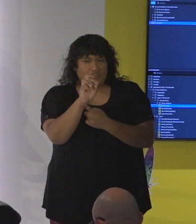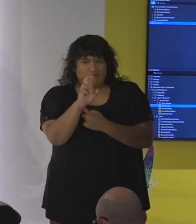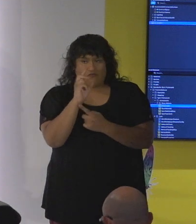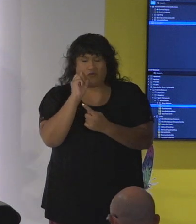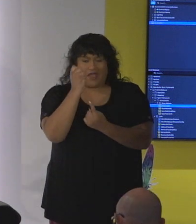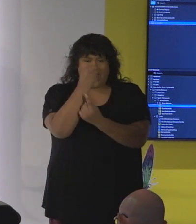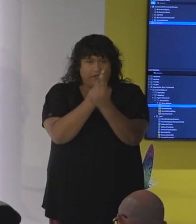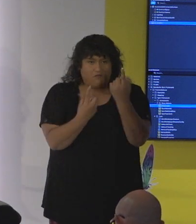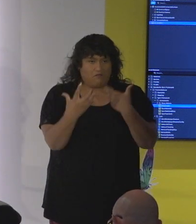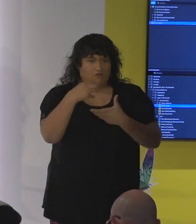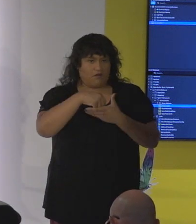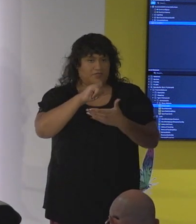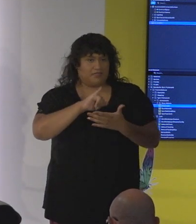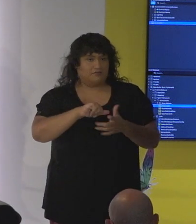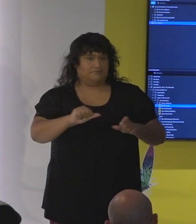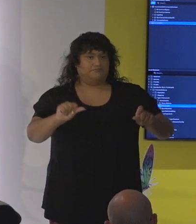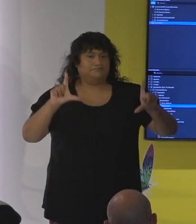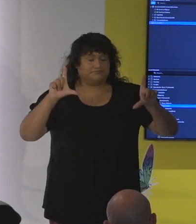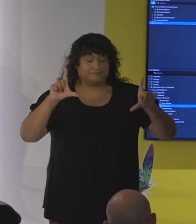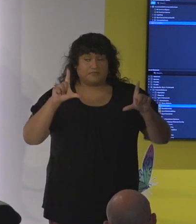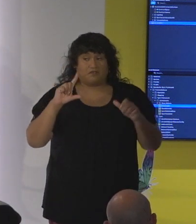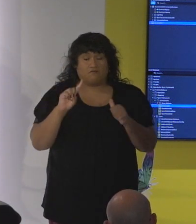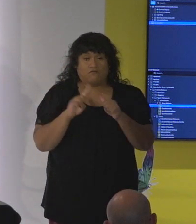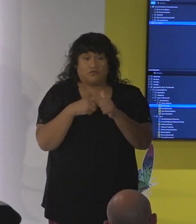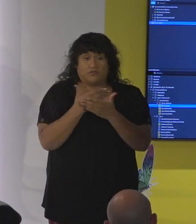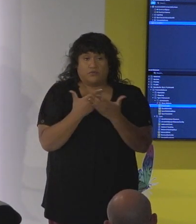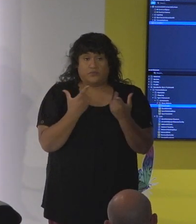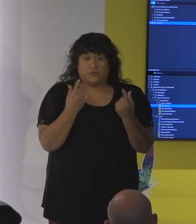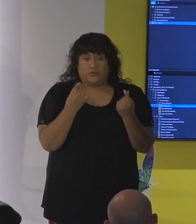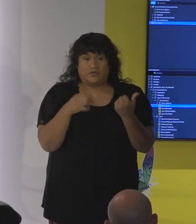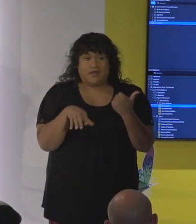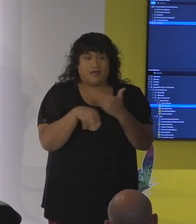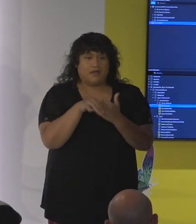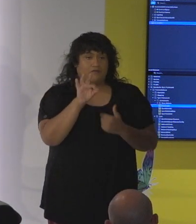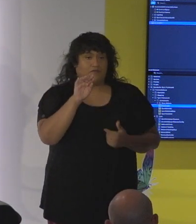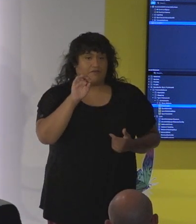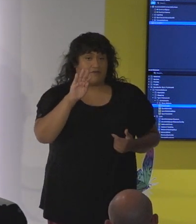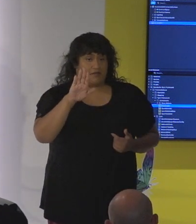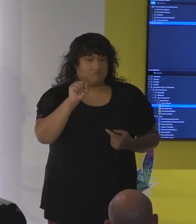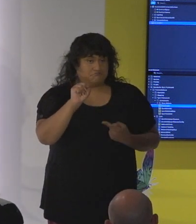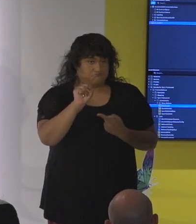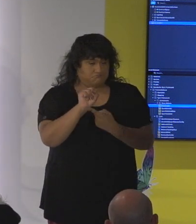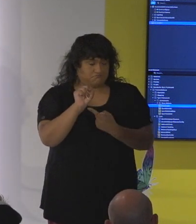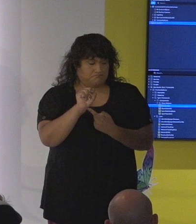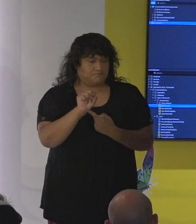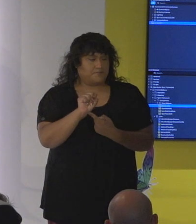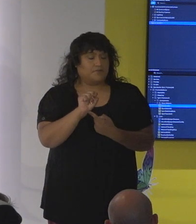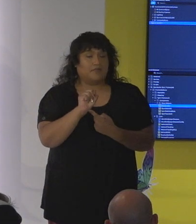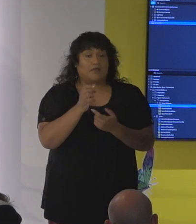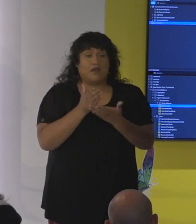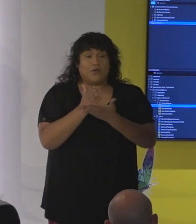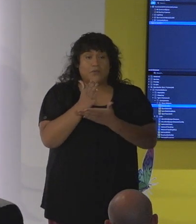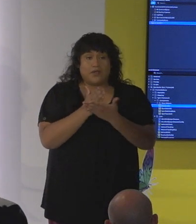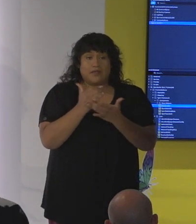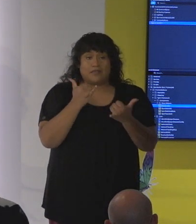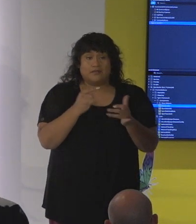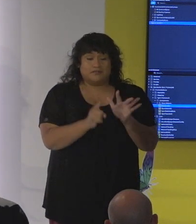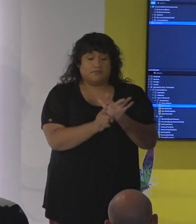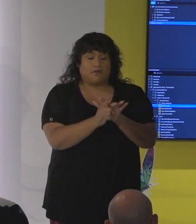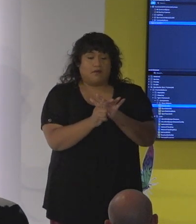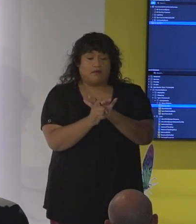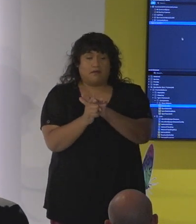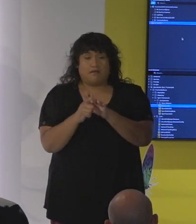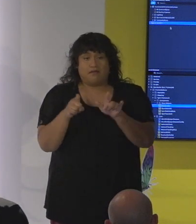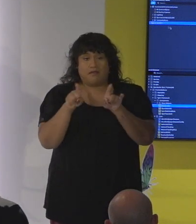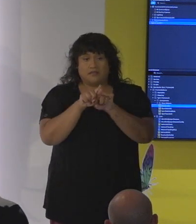session. So the first thing we need to do is add our prefabs. All right, we're going to spawn these as